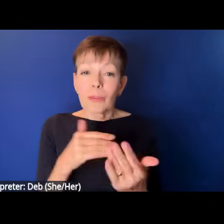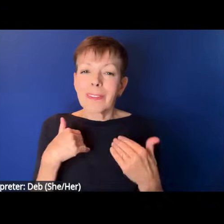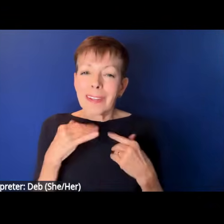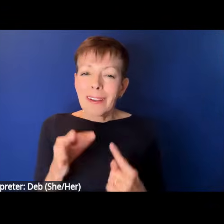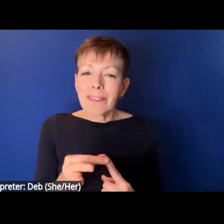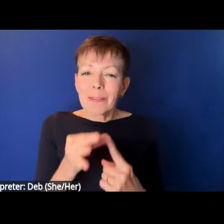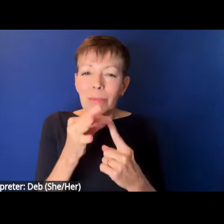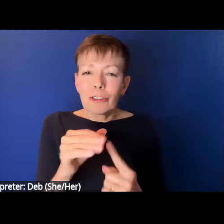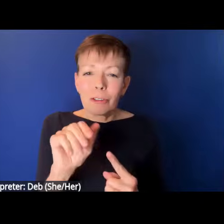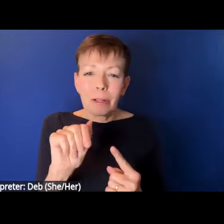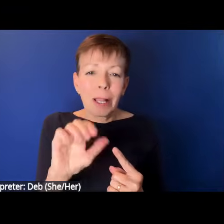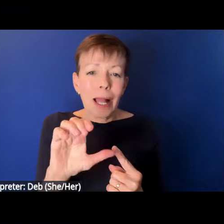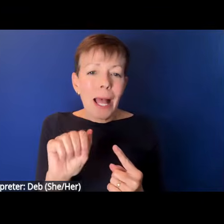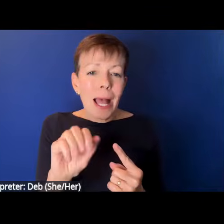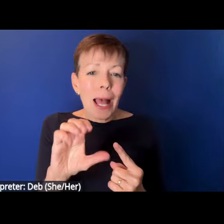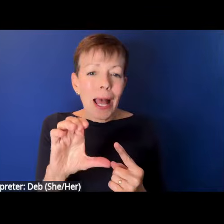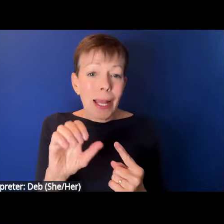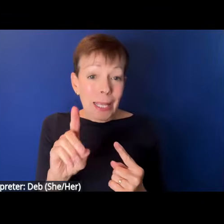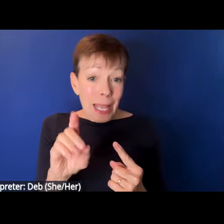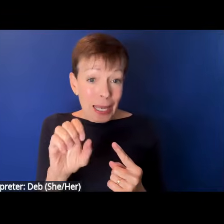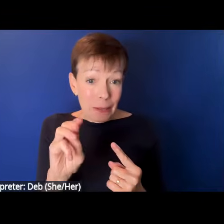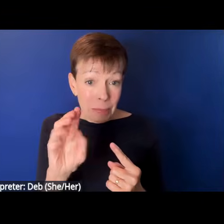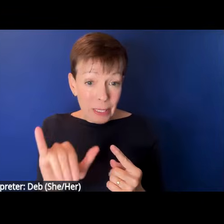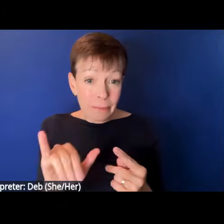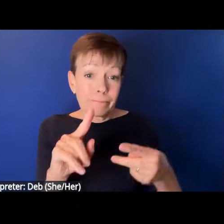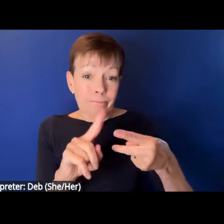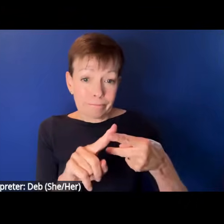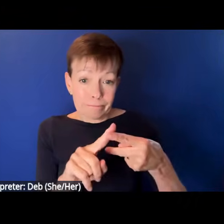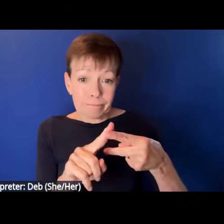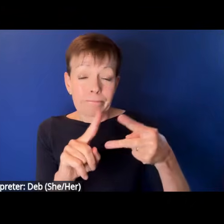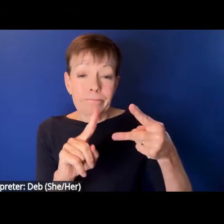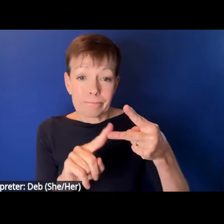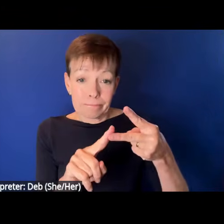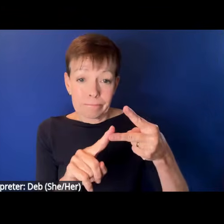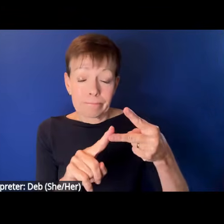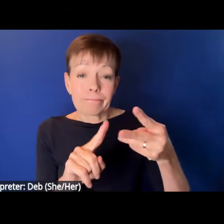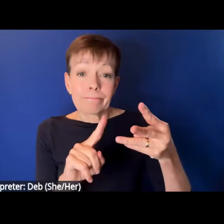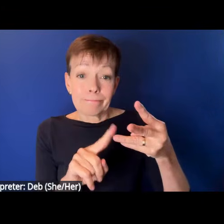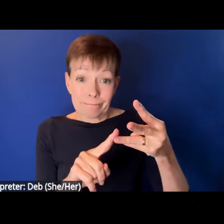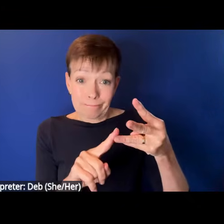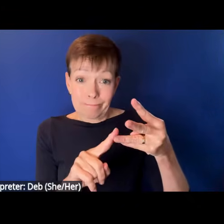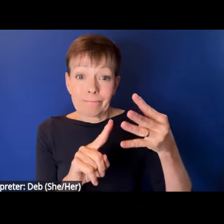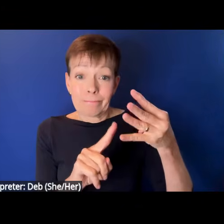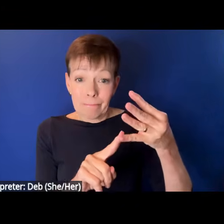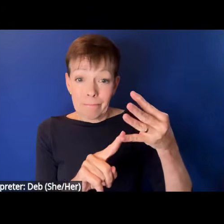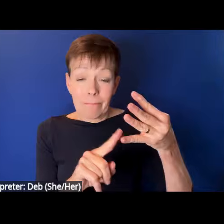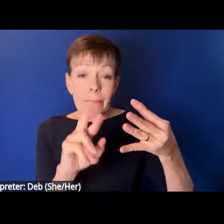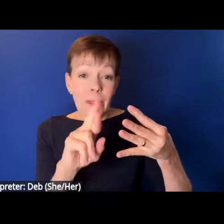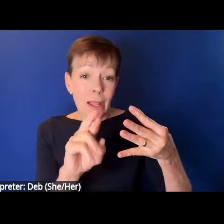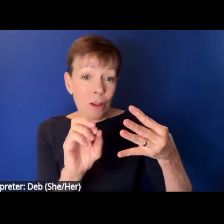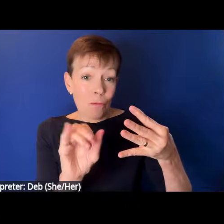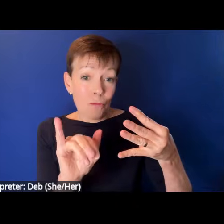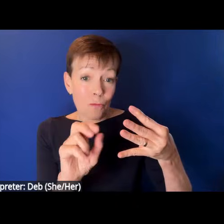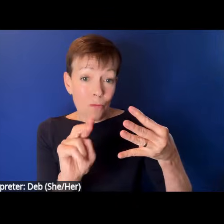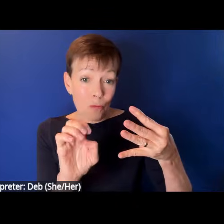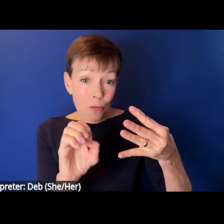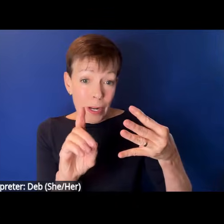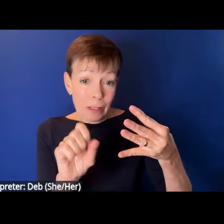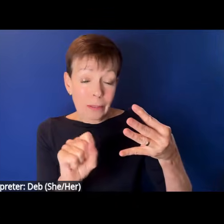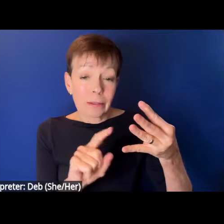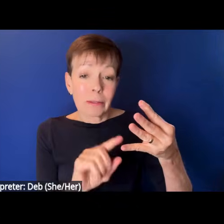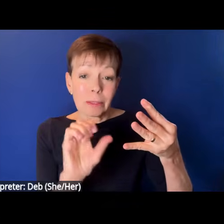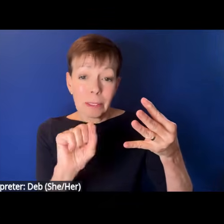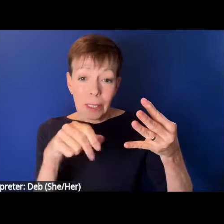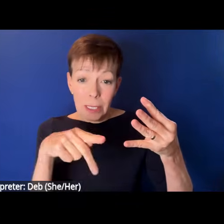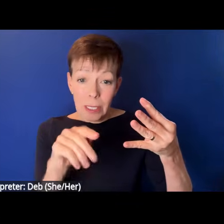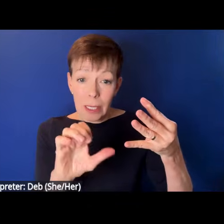them, Esquimalt High School, Lambert Park, Reynolds, and Spectrum. And so all of those